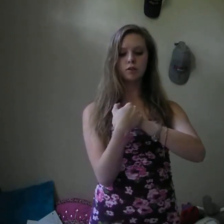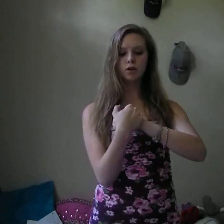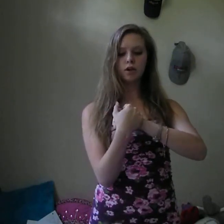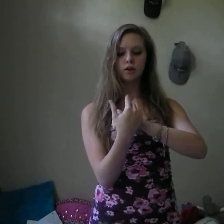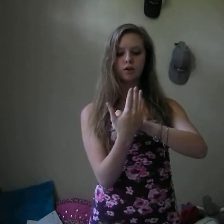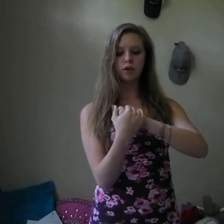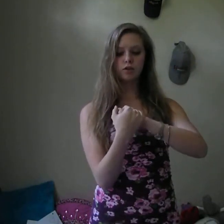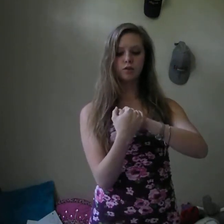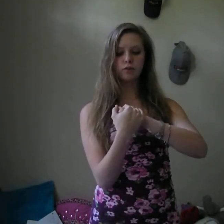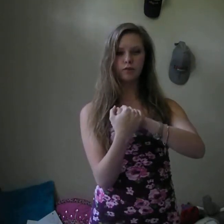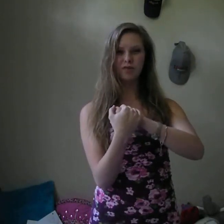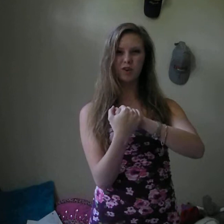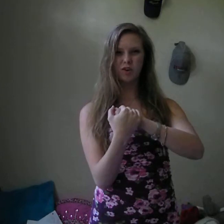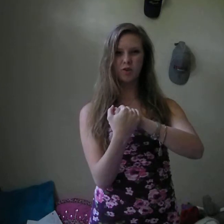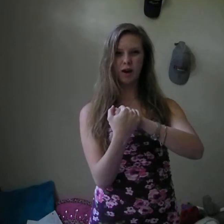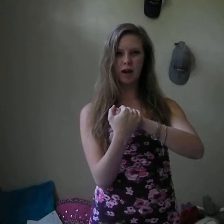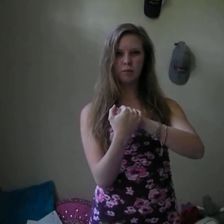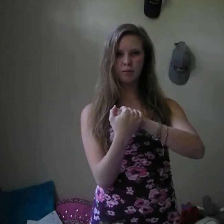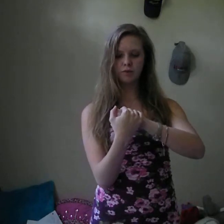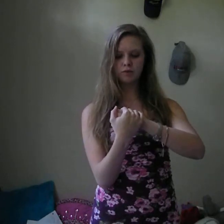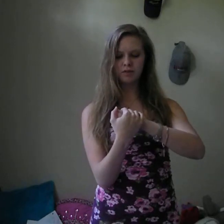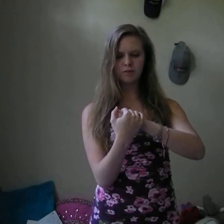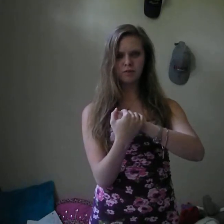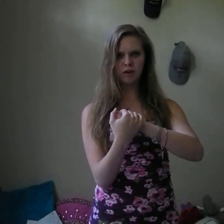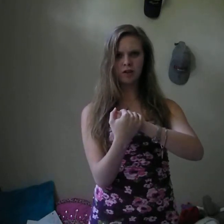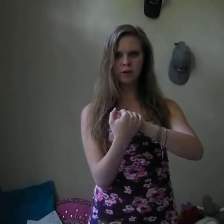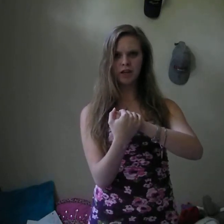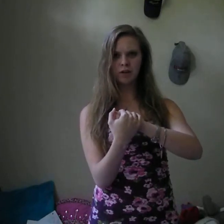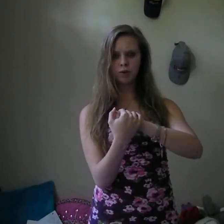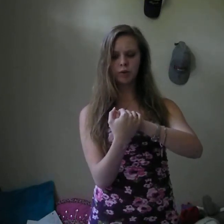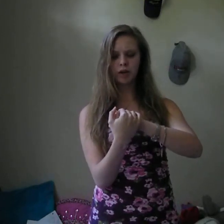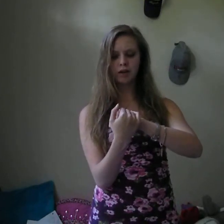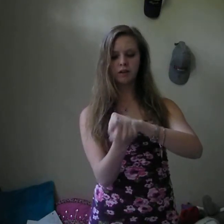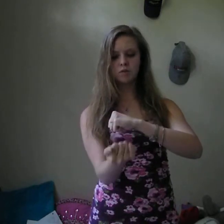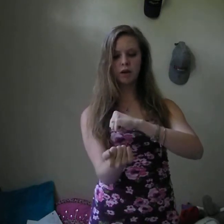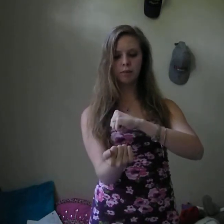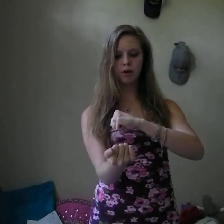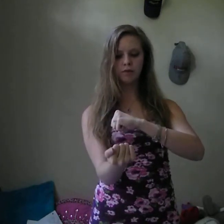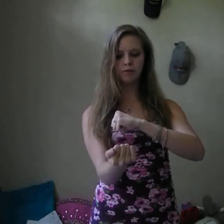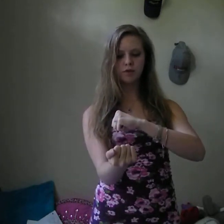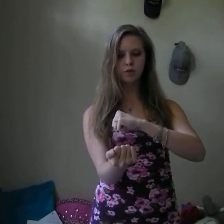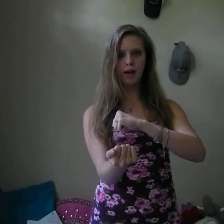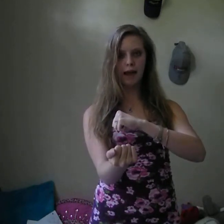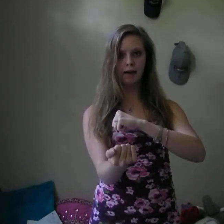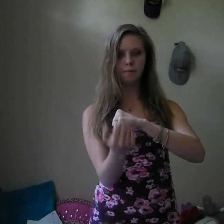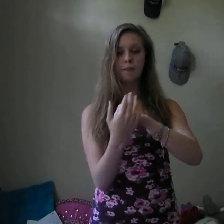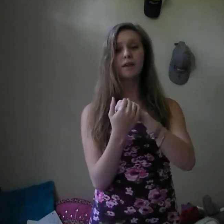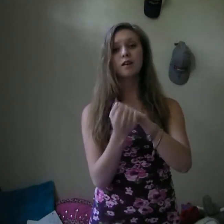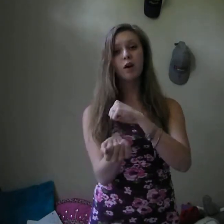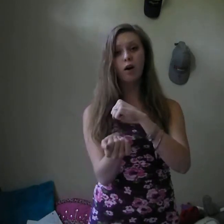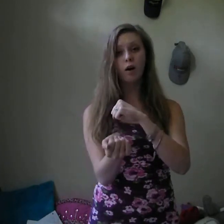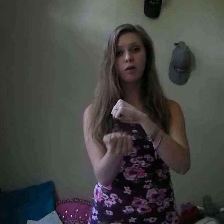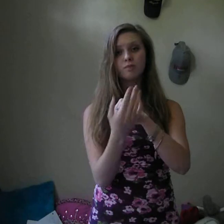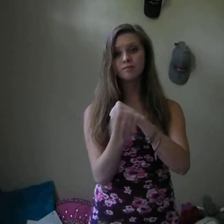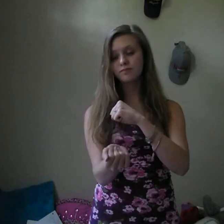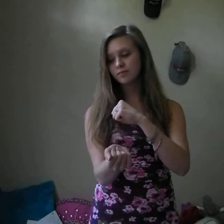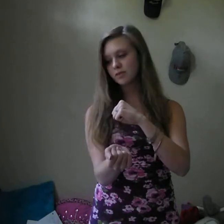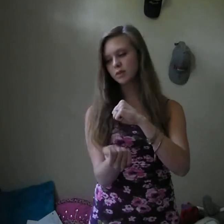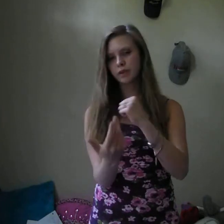you. You're going to sort of grab your non-dominant hand real quick and then swipe it off to an A. Call. It's